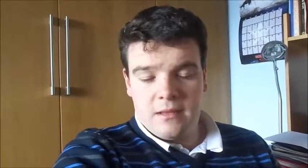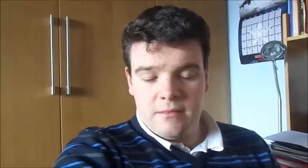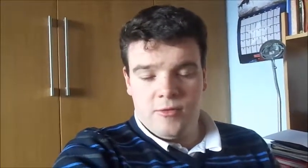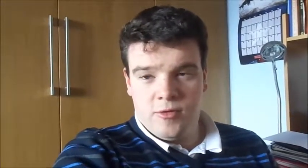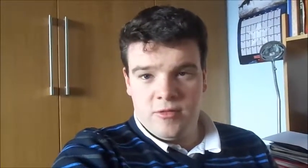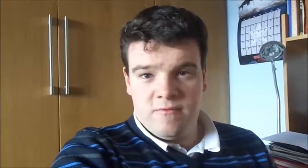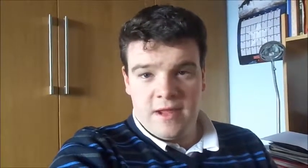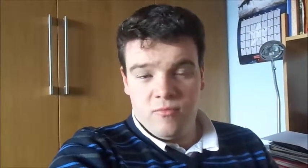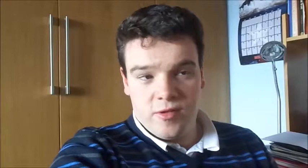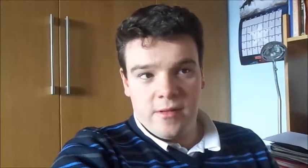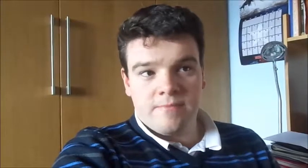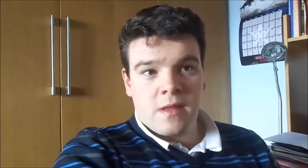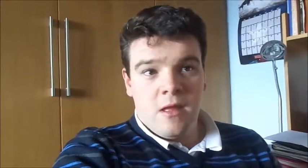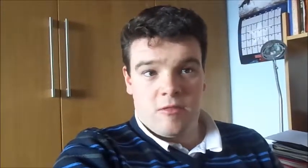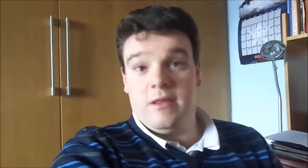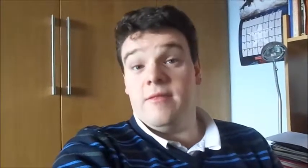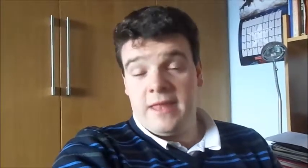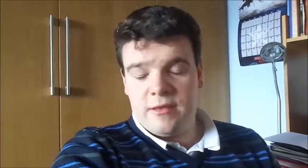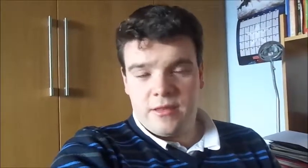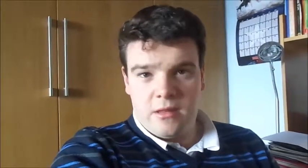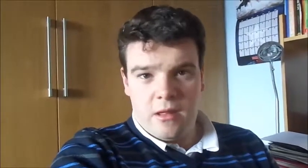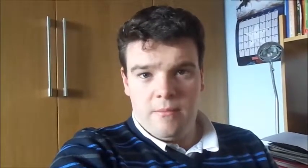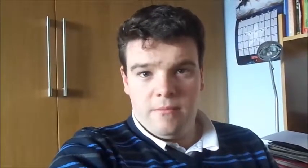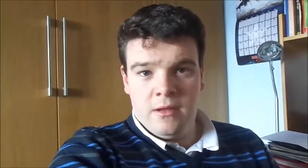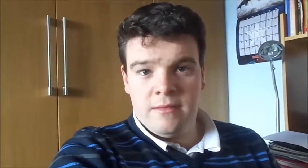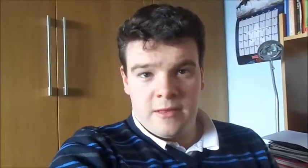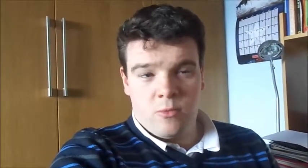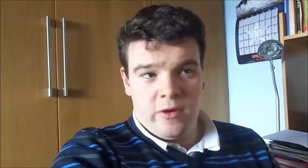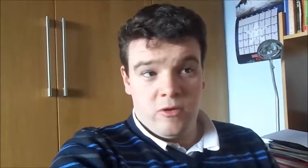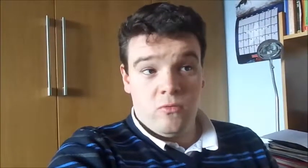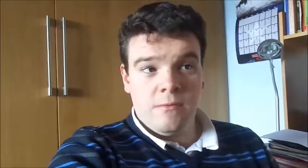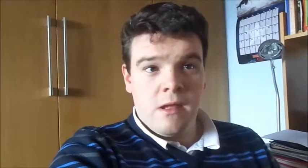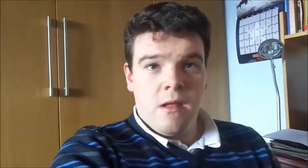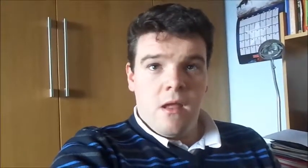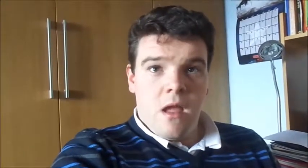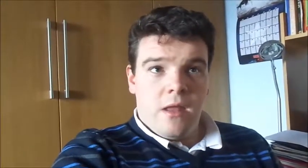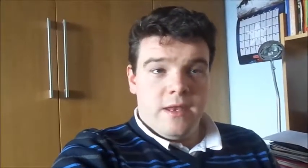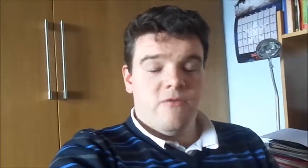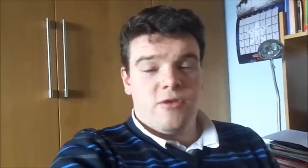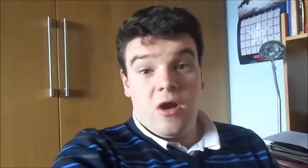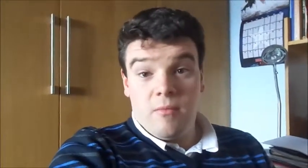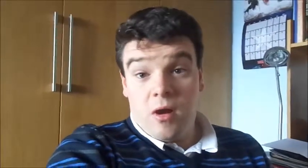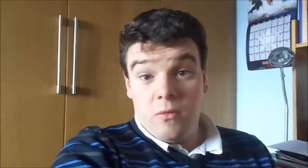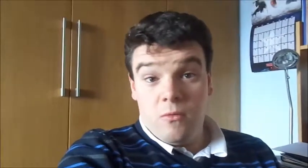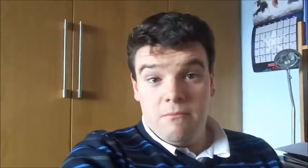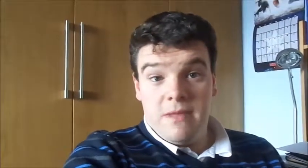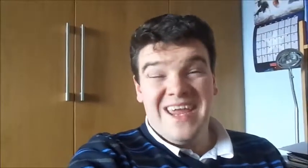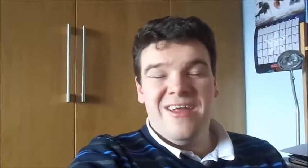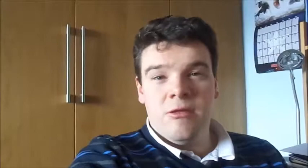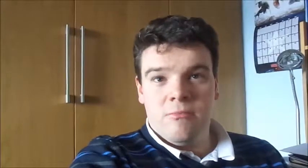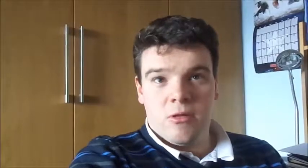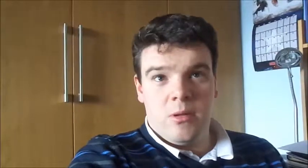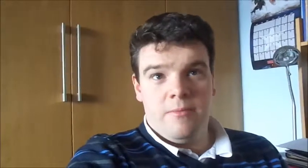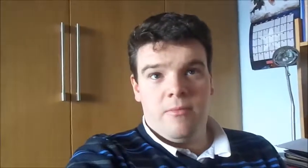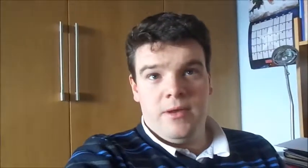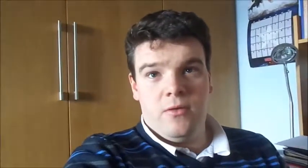the Duchess of Cambridge. So yeah, that's quite cool. Near the time, I will most likely do